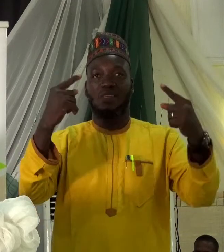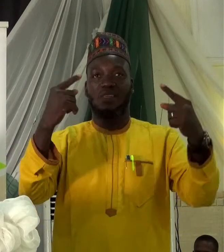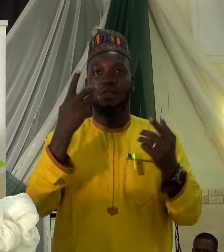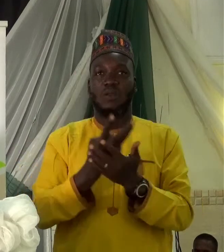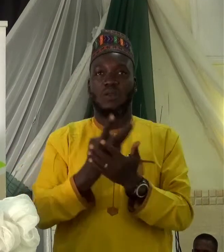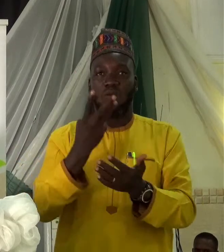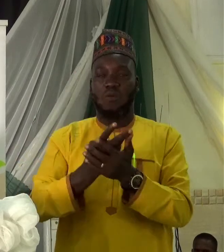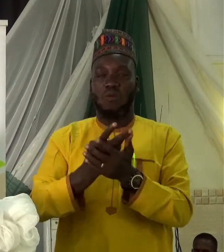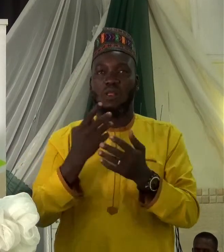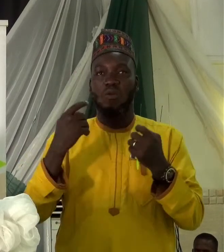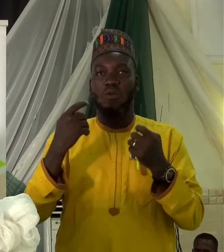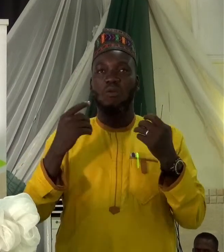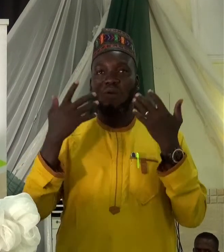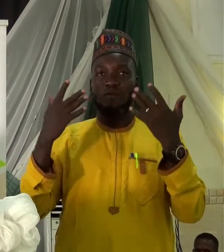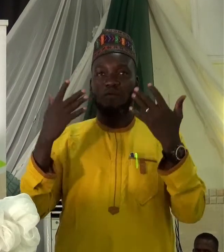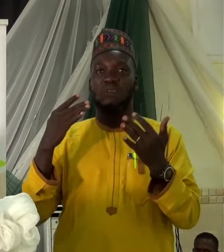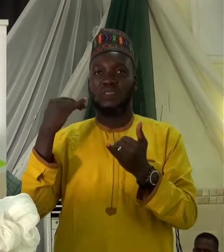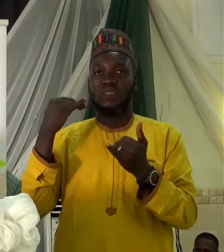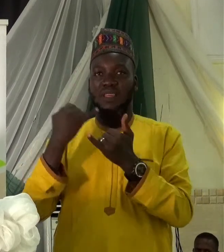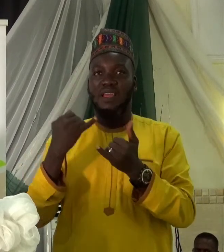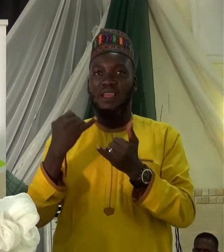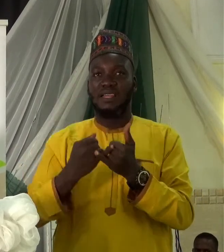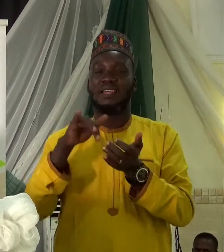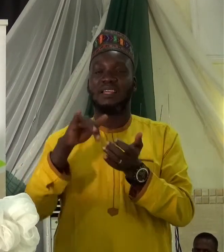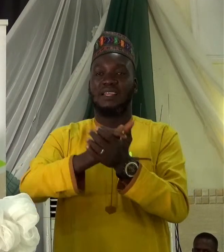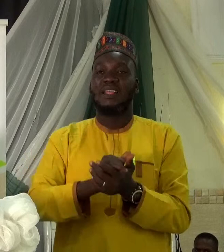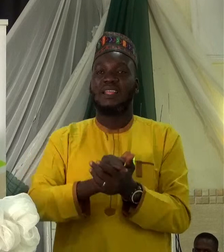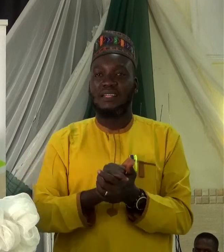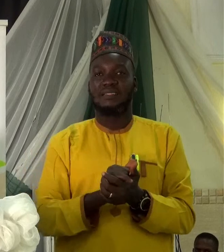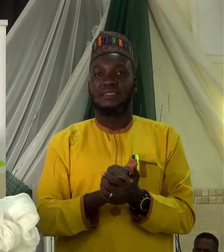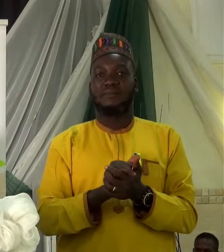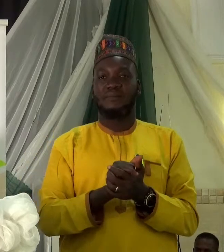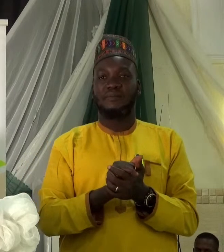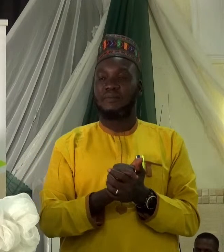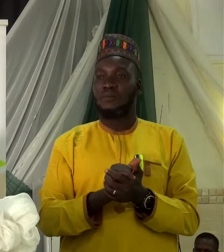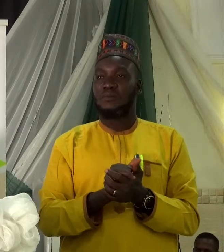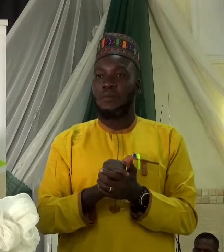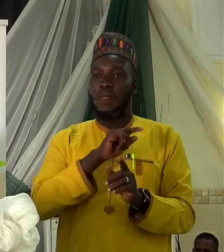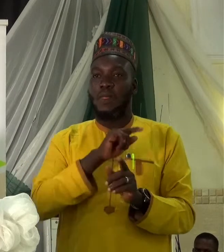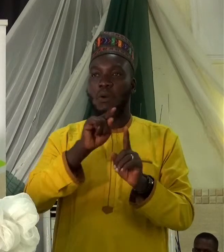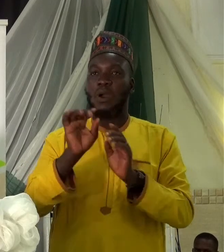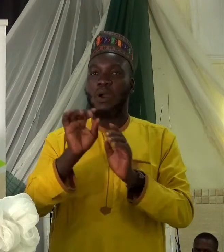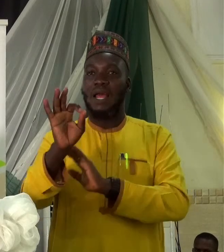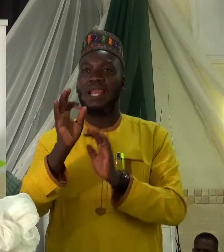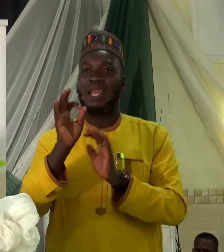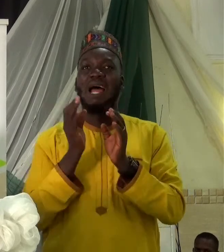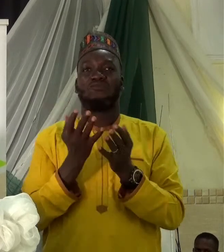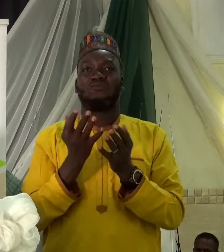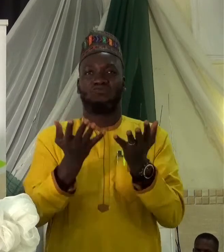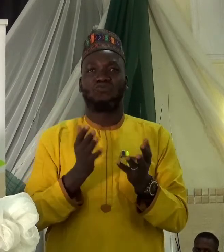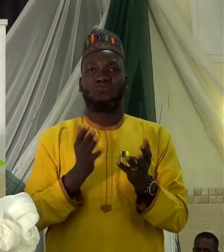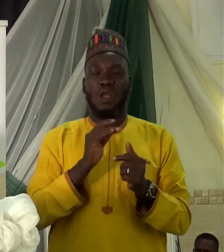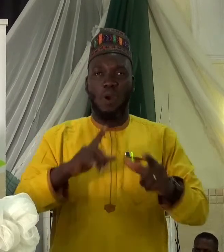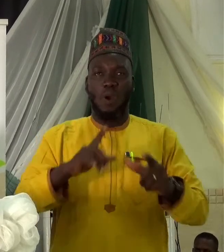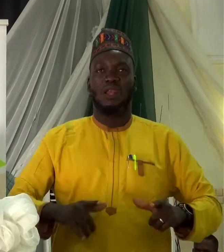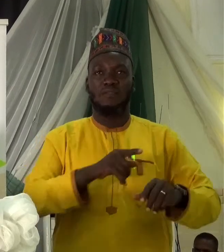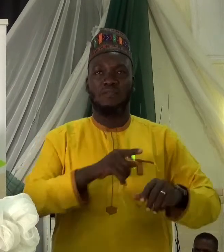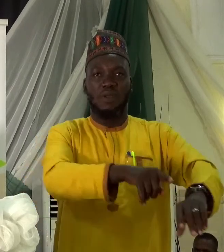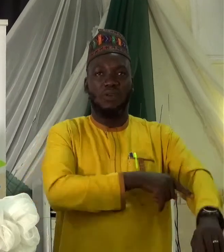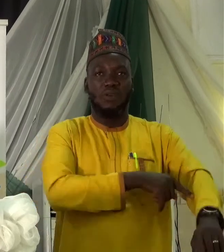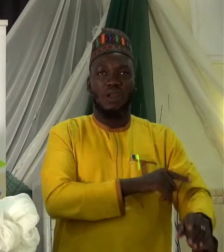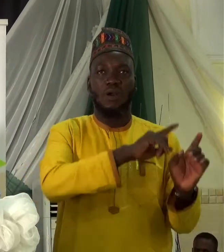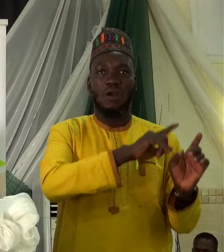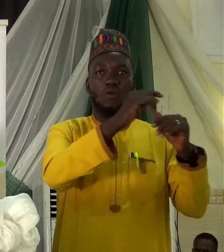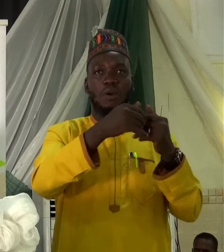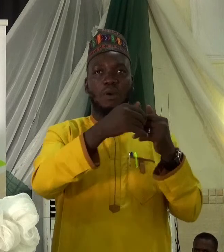rorun agun le ayo de bi pe tolorun ba ni ki emi wa ogun ta ba odo olorun